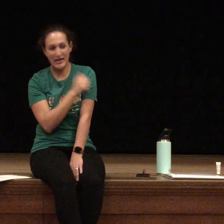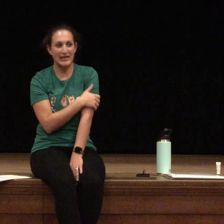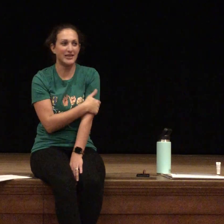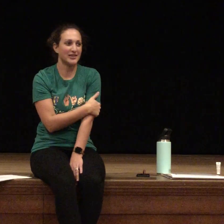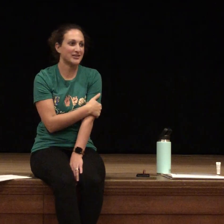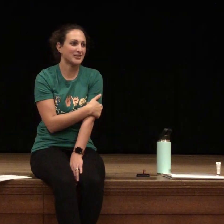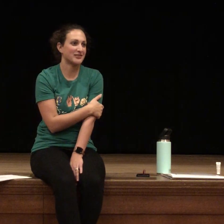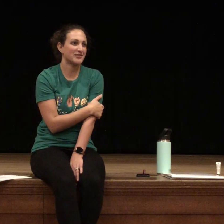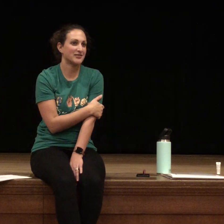Green.